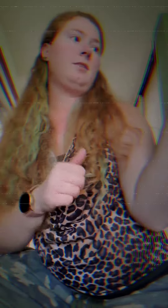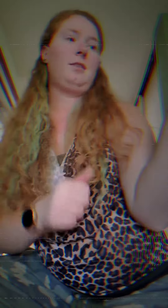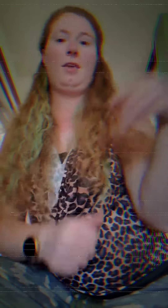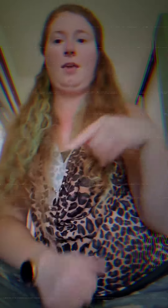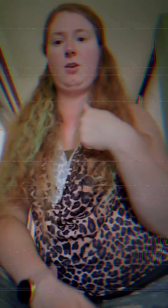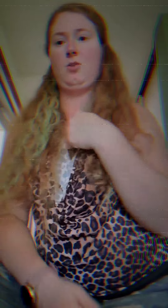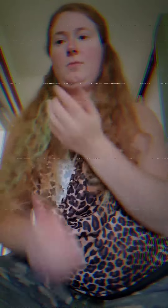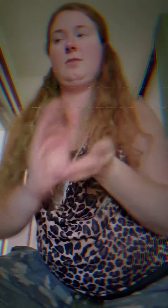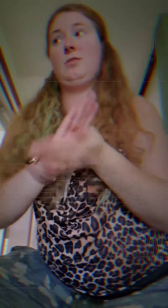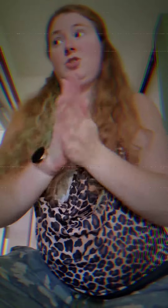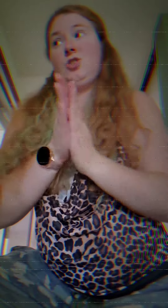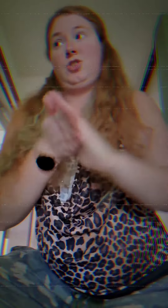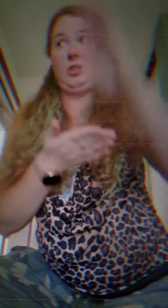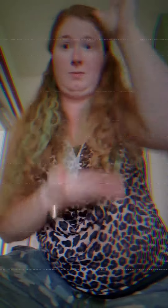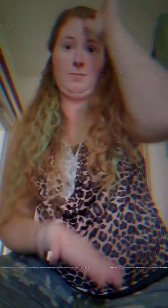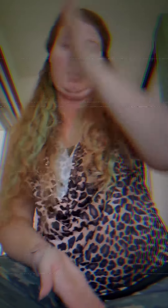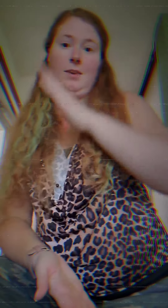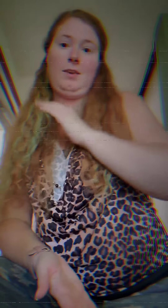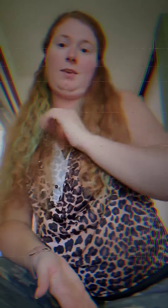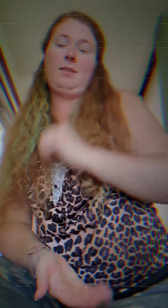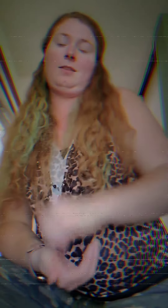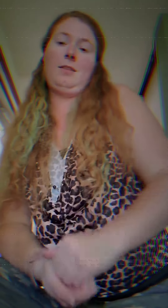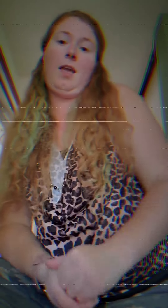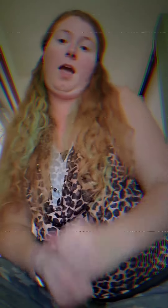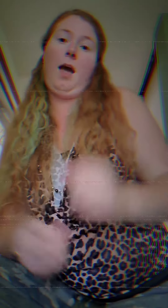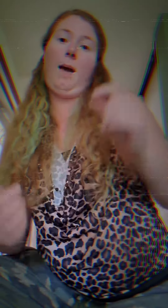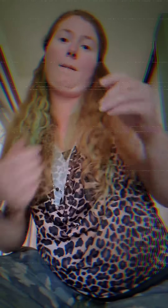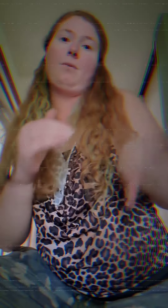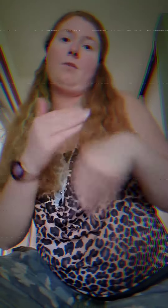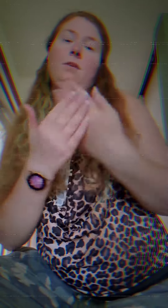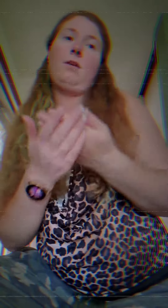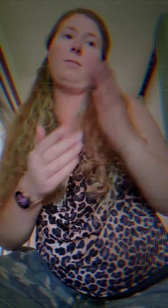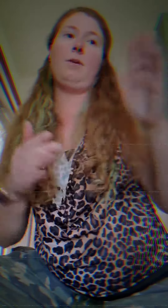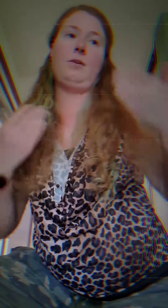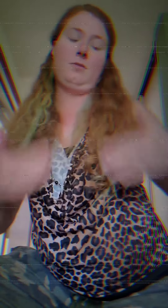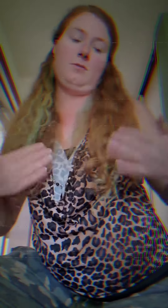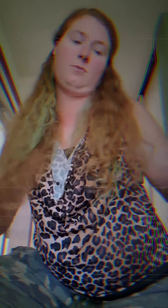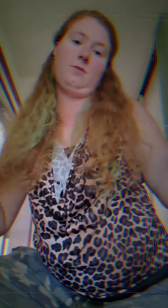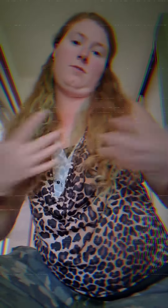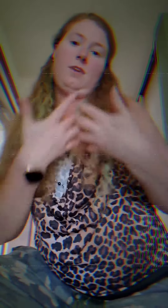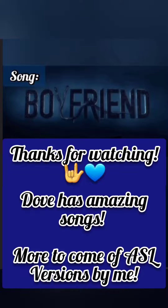Be such a gentleman. Plus all my clothes would fit.